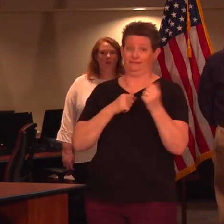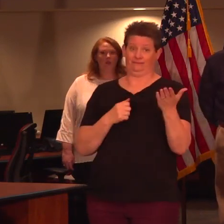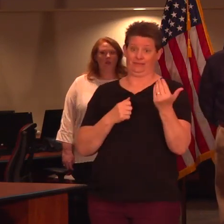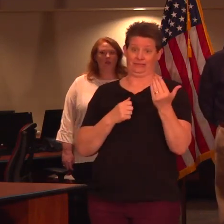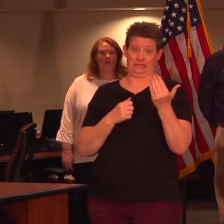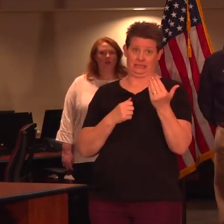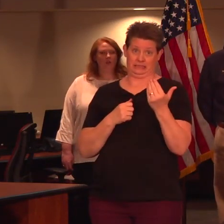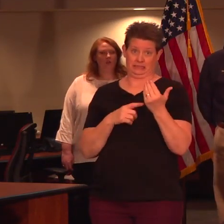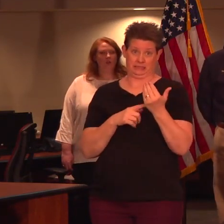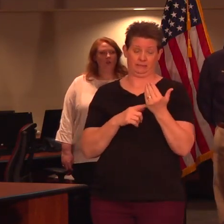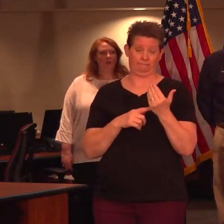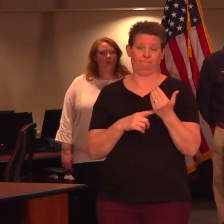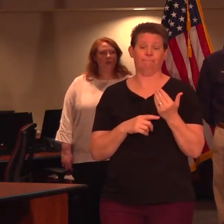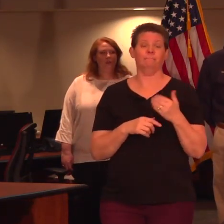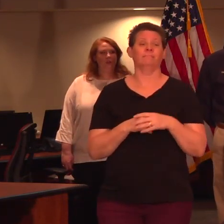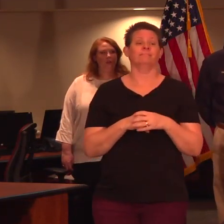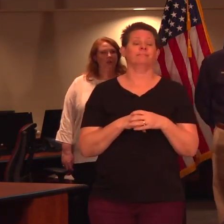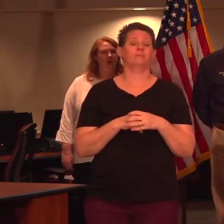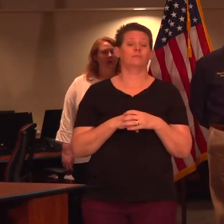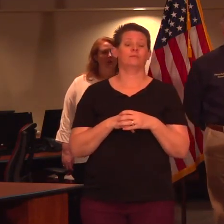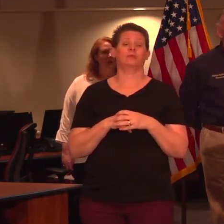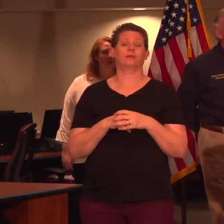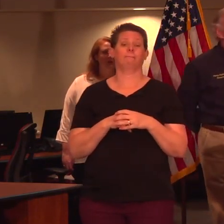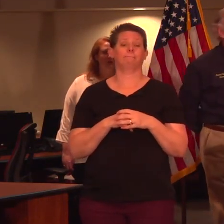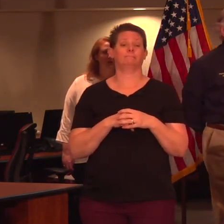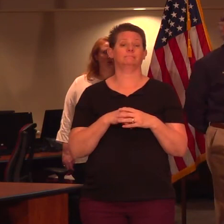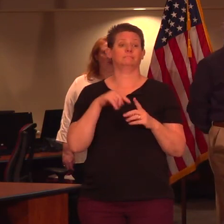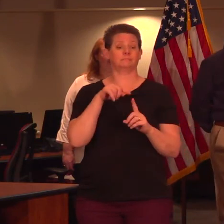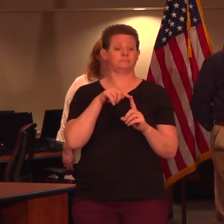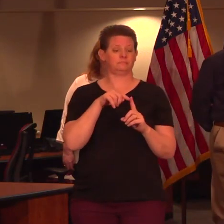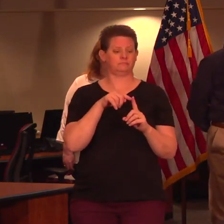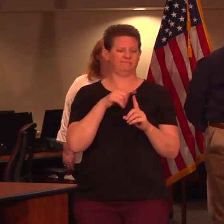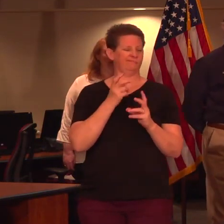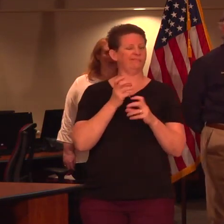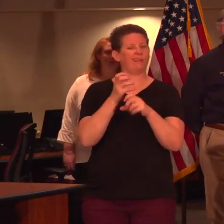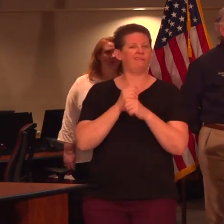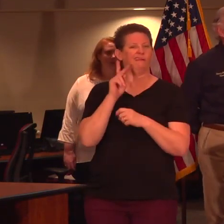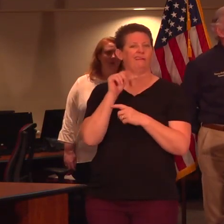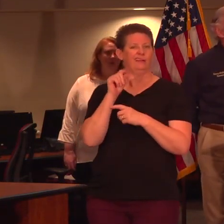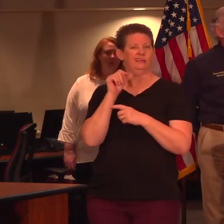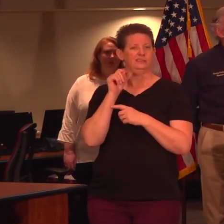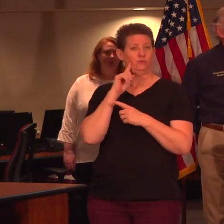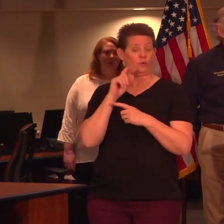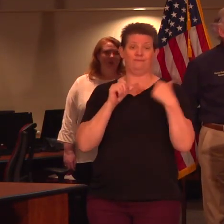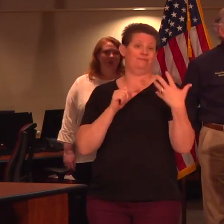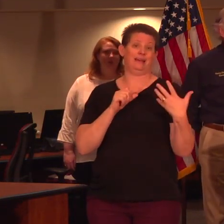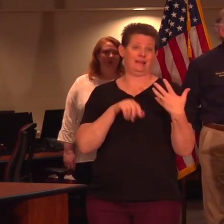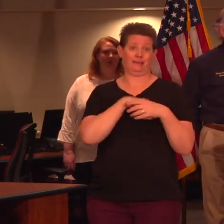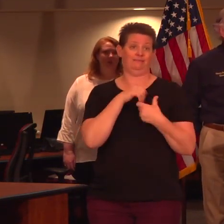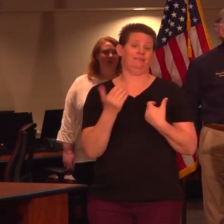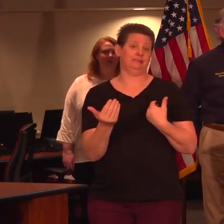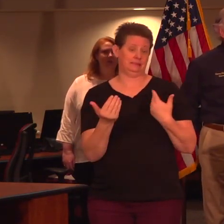modules. With those, we received enough test kits or kits for 5 of them. And